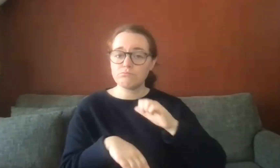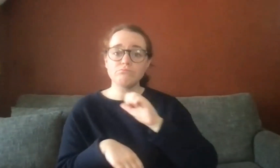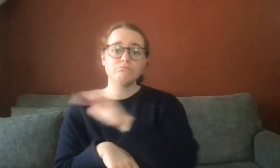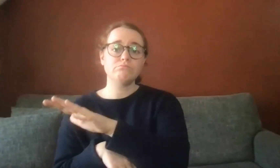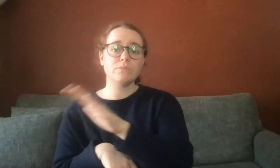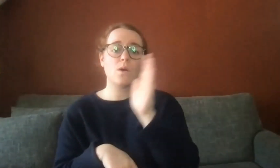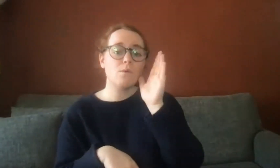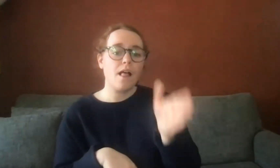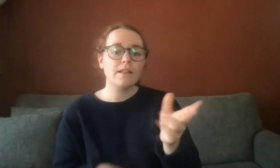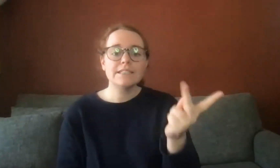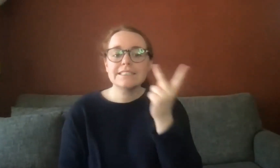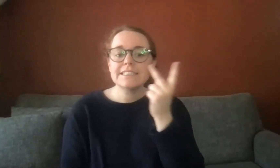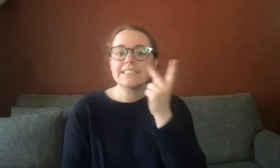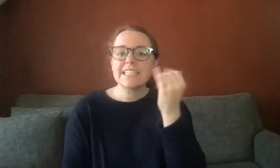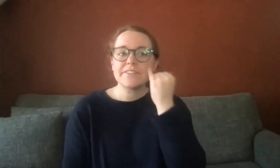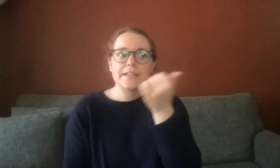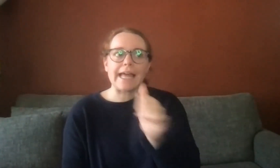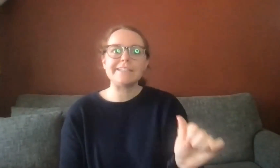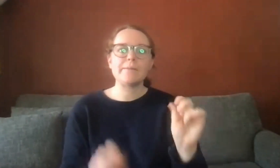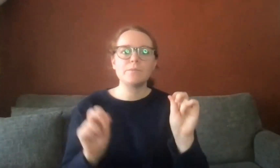is any opportunity to explore that